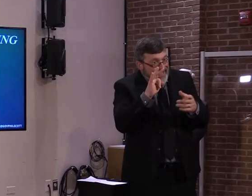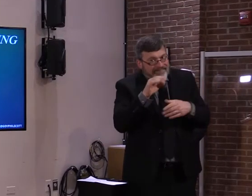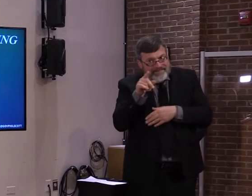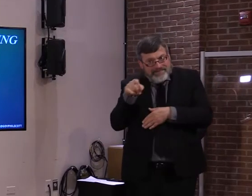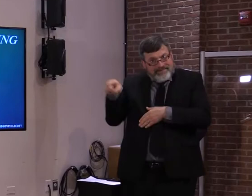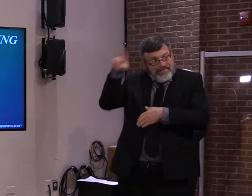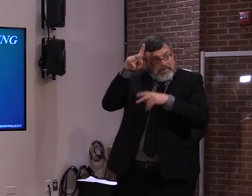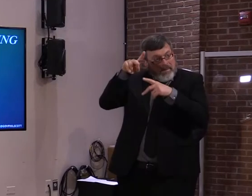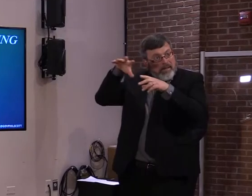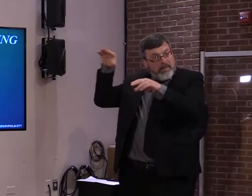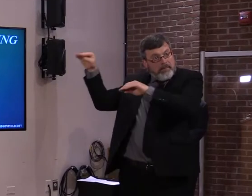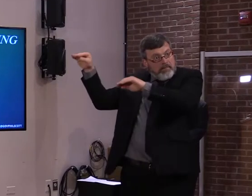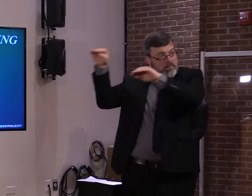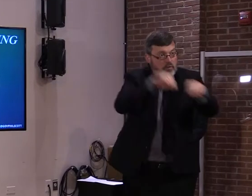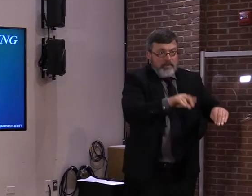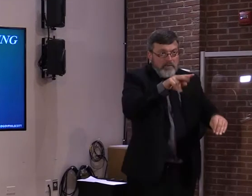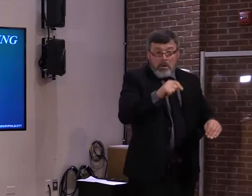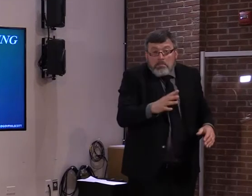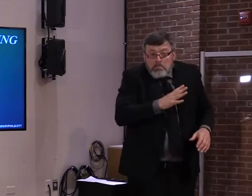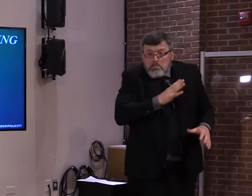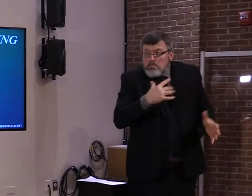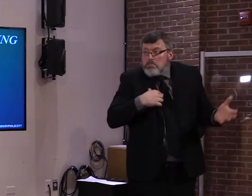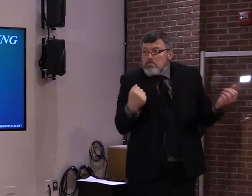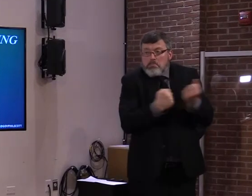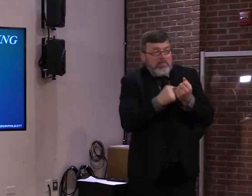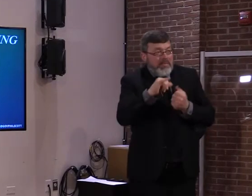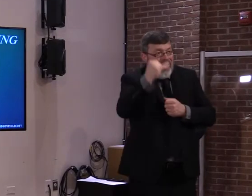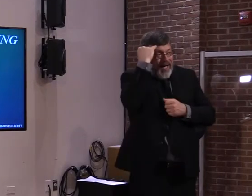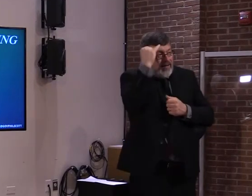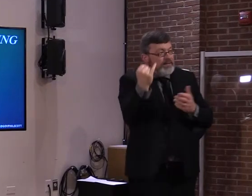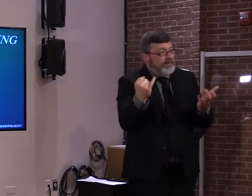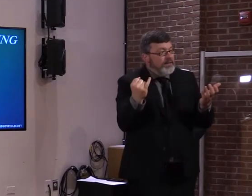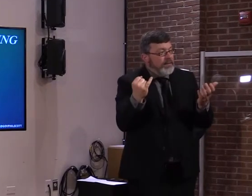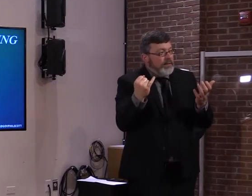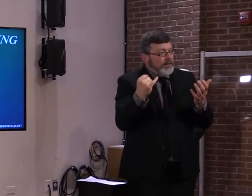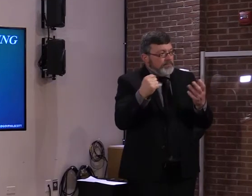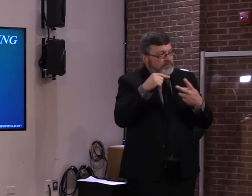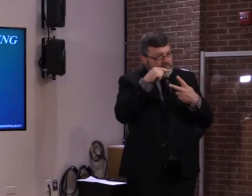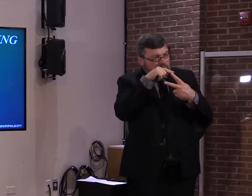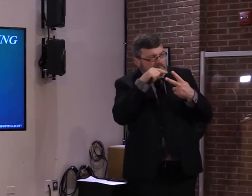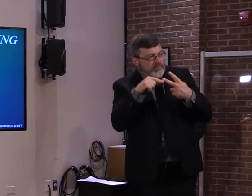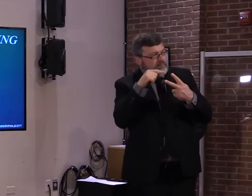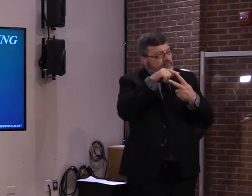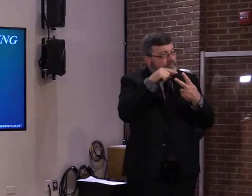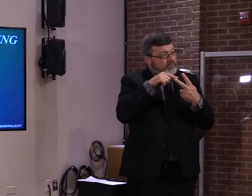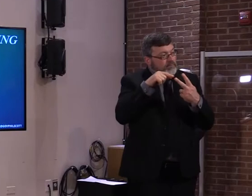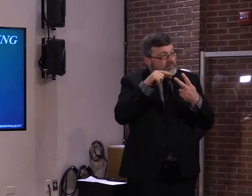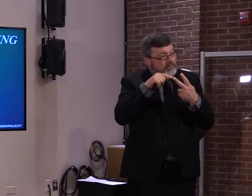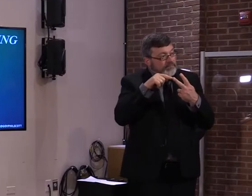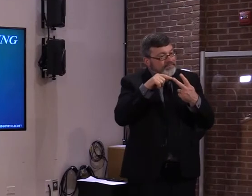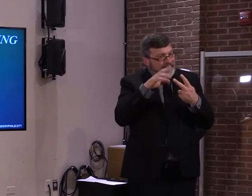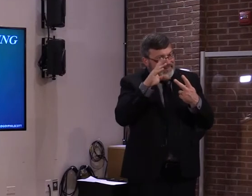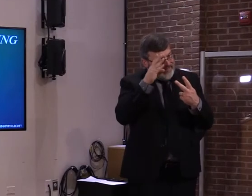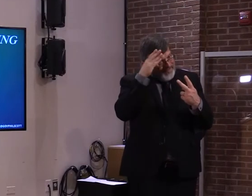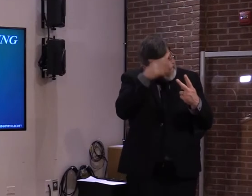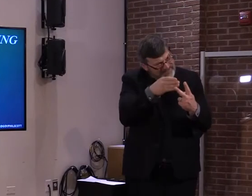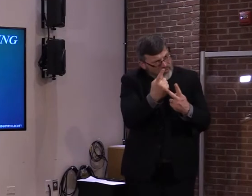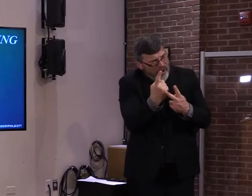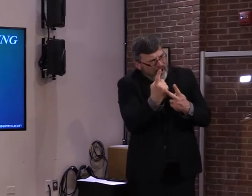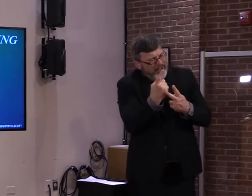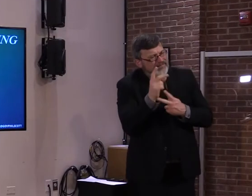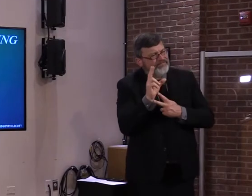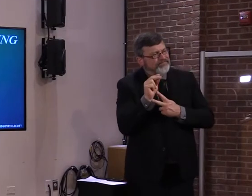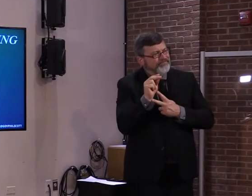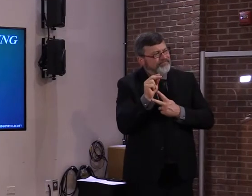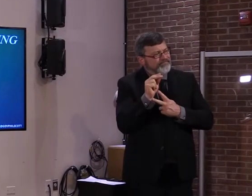the effect of just bringing everyone into the state because of free housing, because nothing's